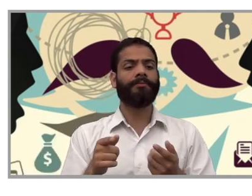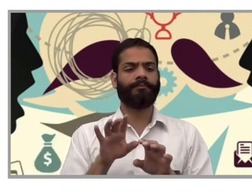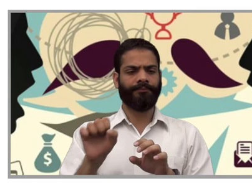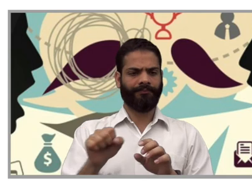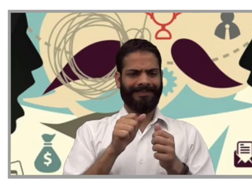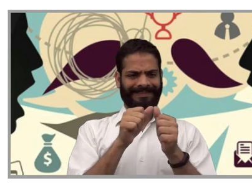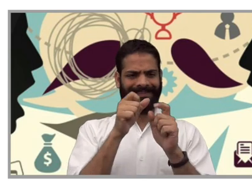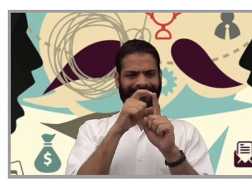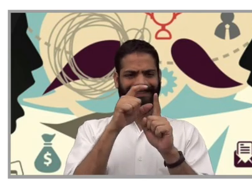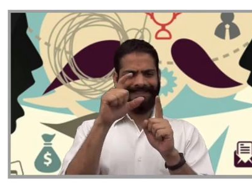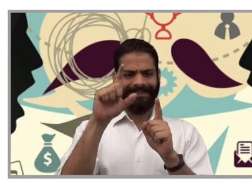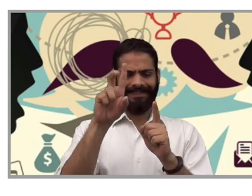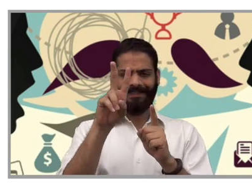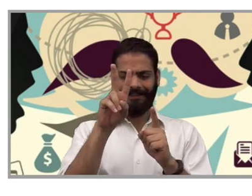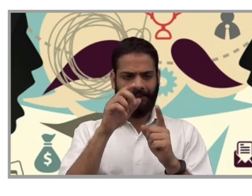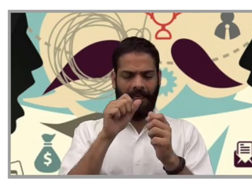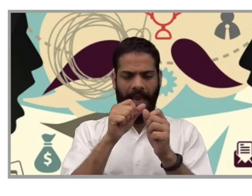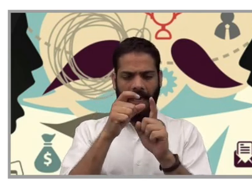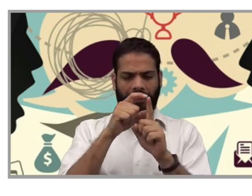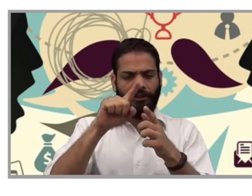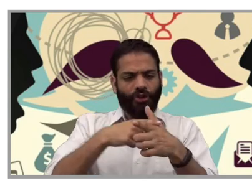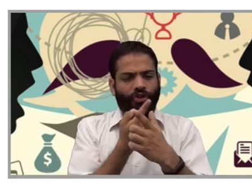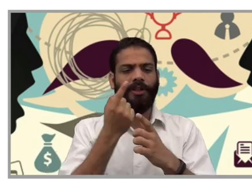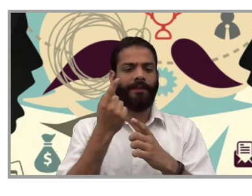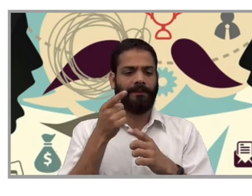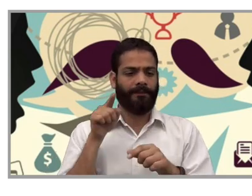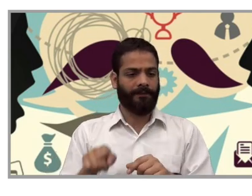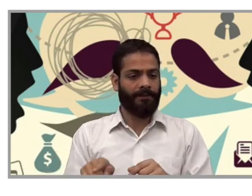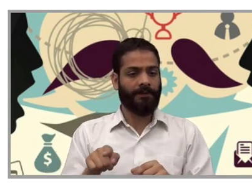Ram and then put.